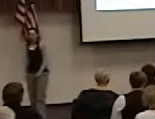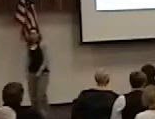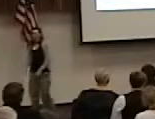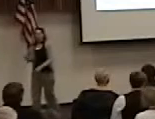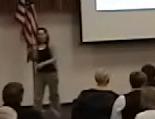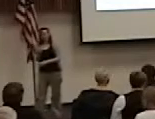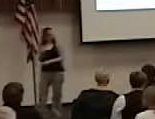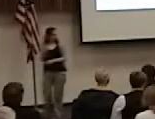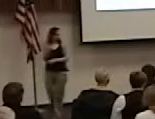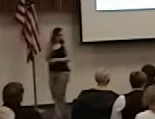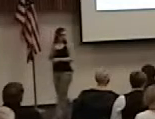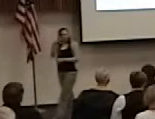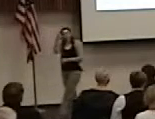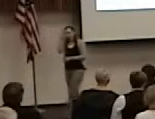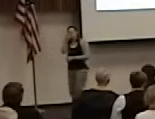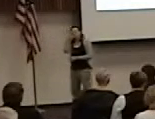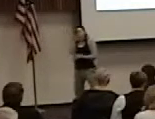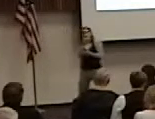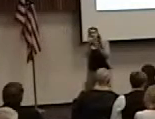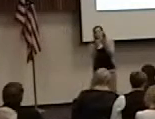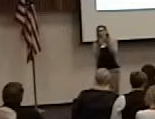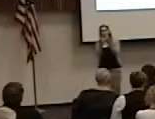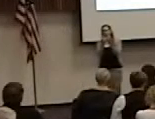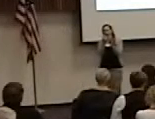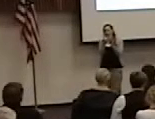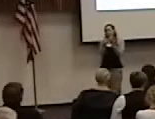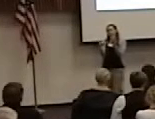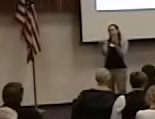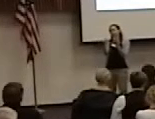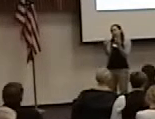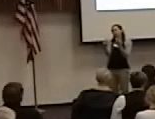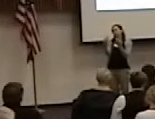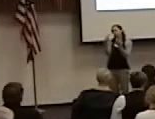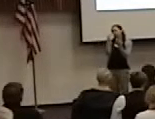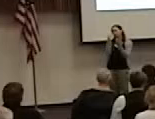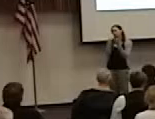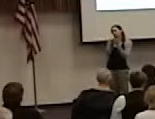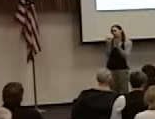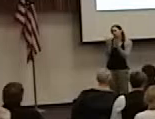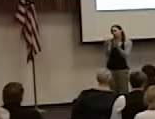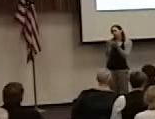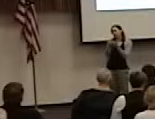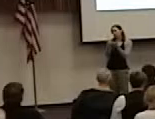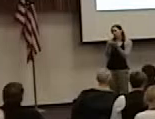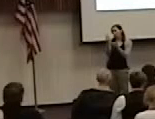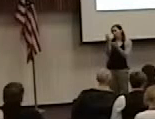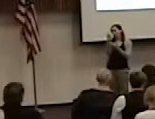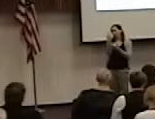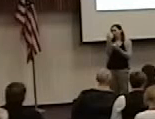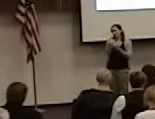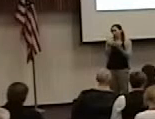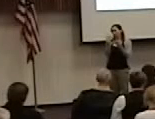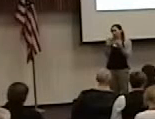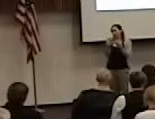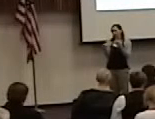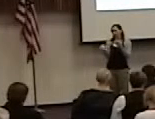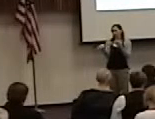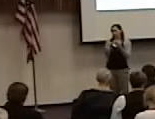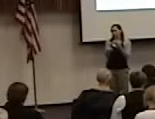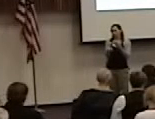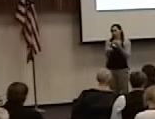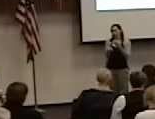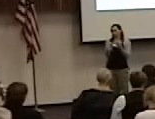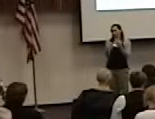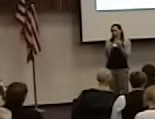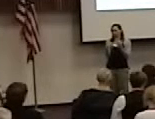I'm assuming that most of you are at least reasonably familiar with that passage, but one reason I wanted you to keep your